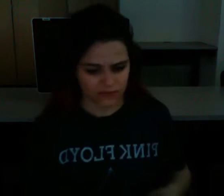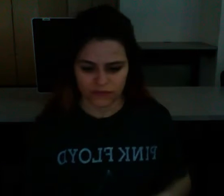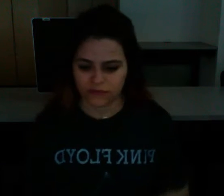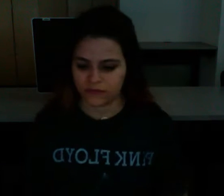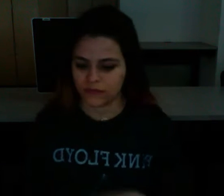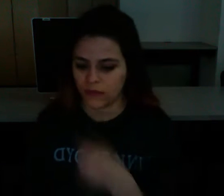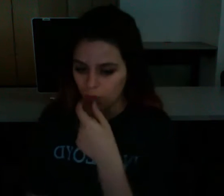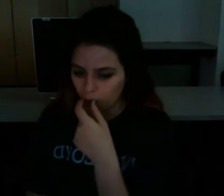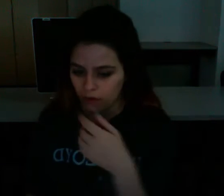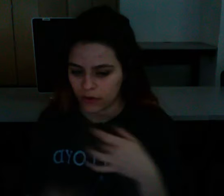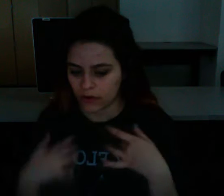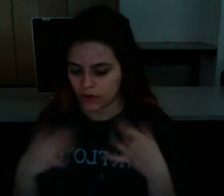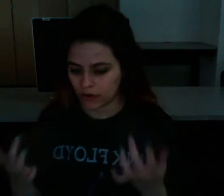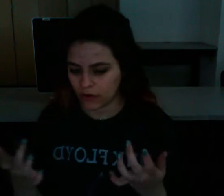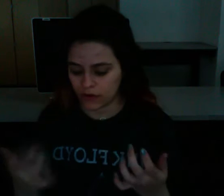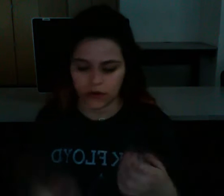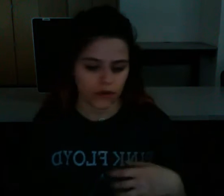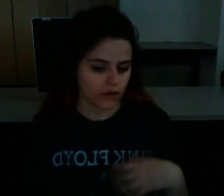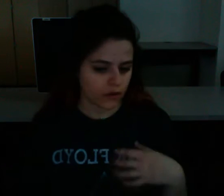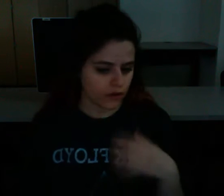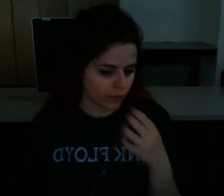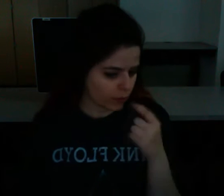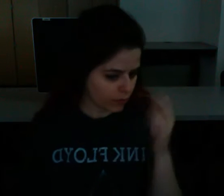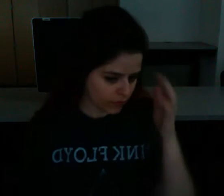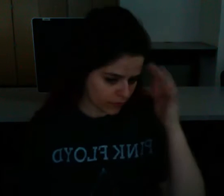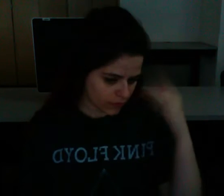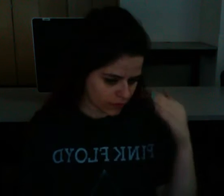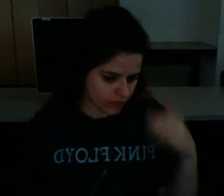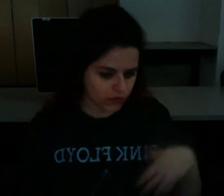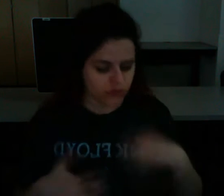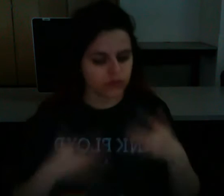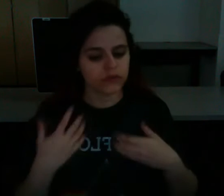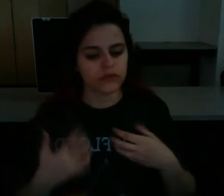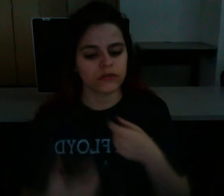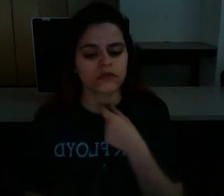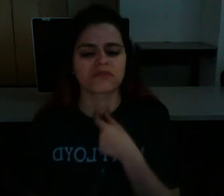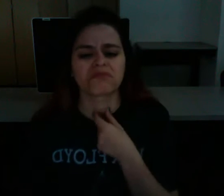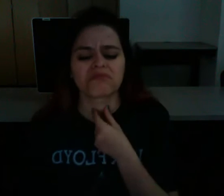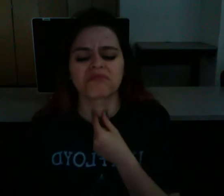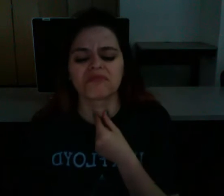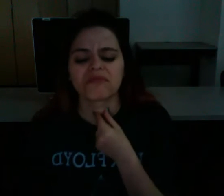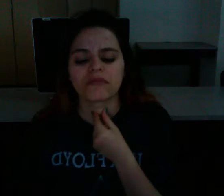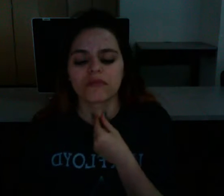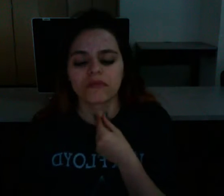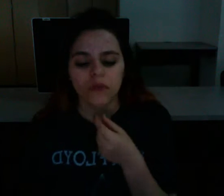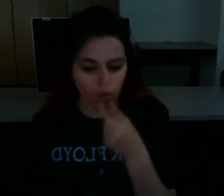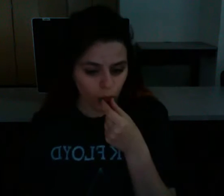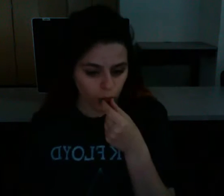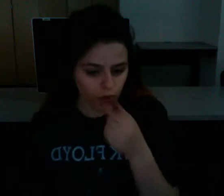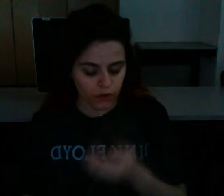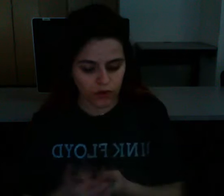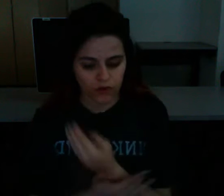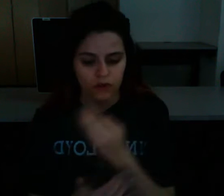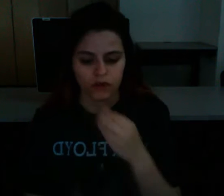there is an ellipsis here, which lets you know that you're going to have some options when you bring that up. So I'll click off the preview and on it again. There it